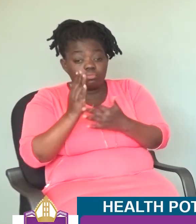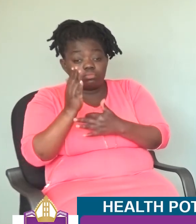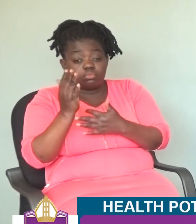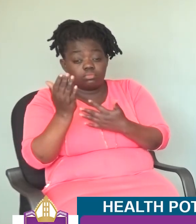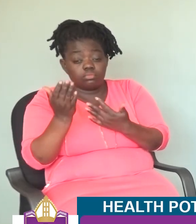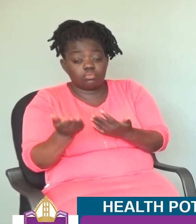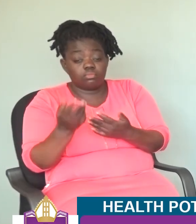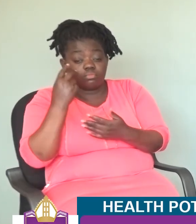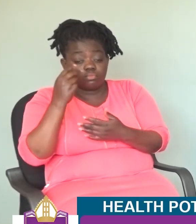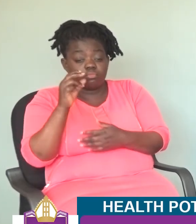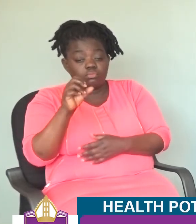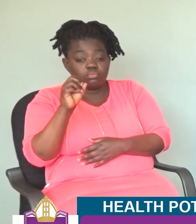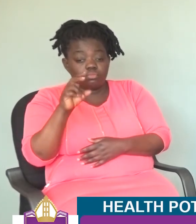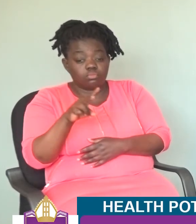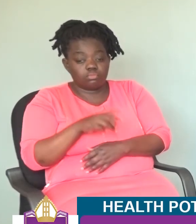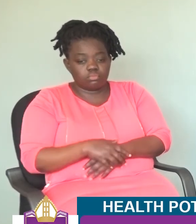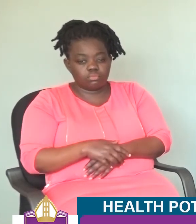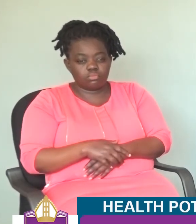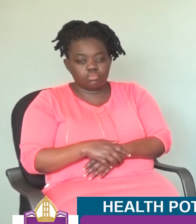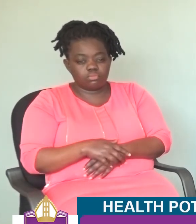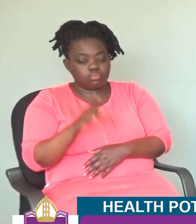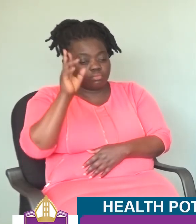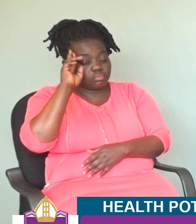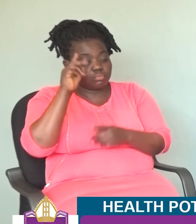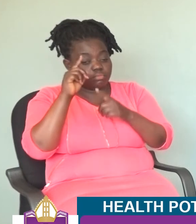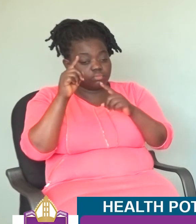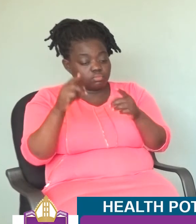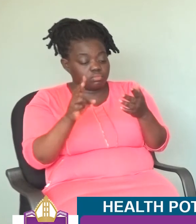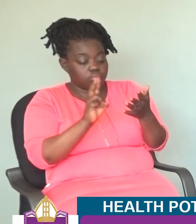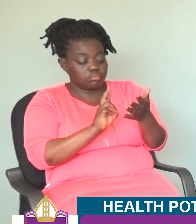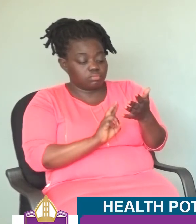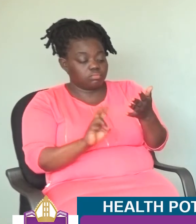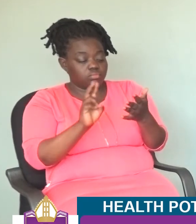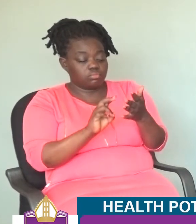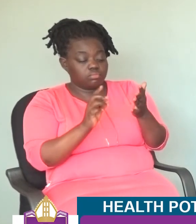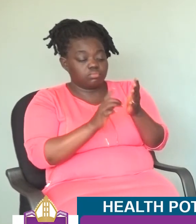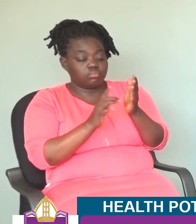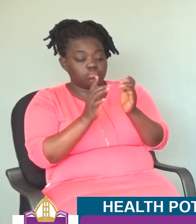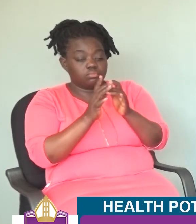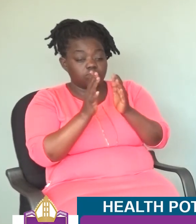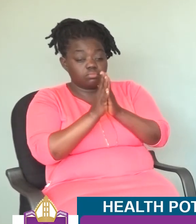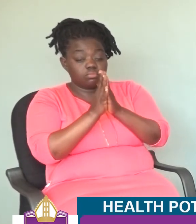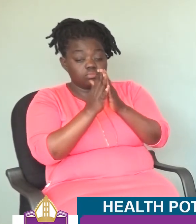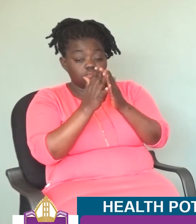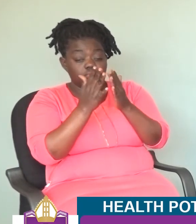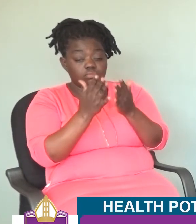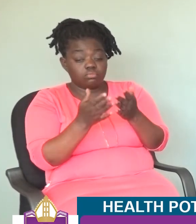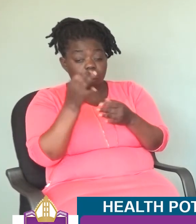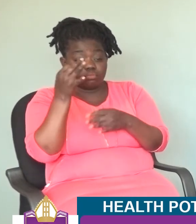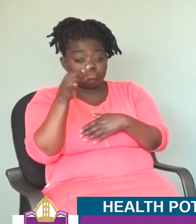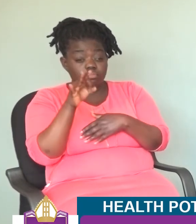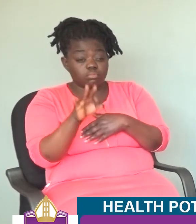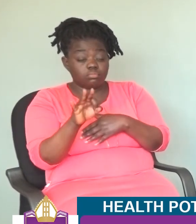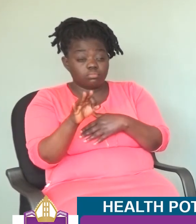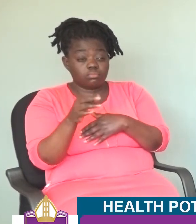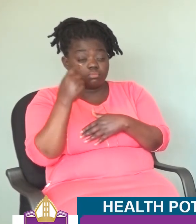vision is fine. You remember when we started, we read the verse? Yes. The eye is the lamp of the body. So if your eye is